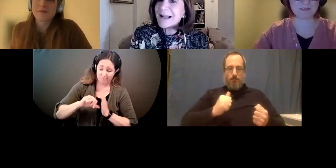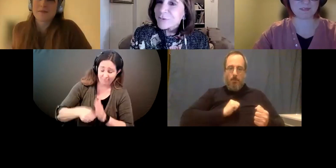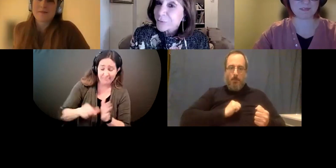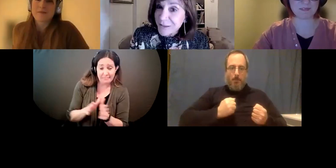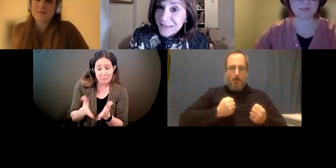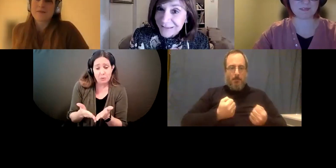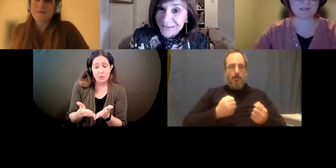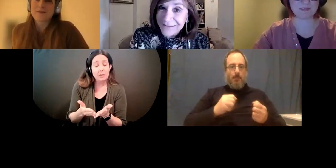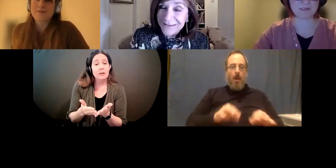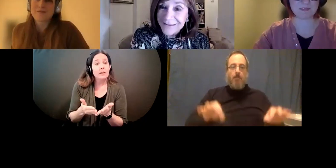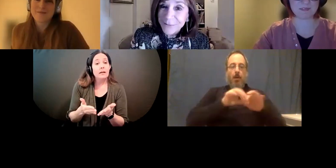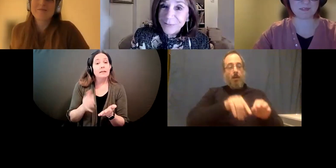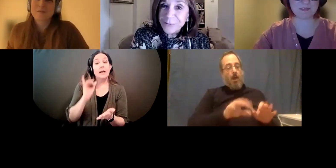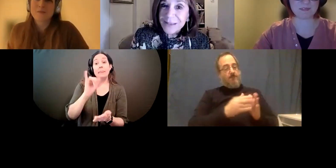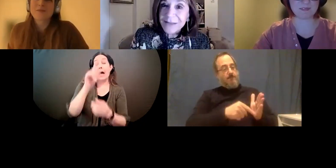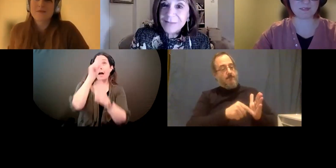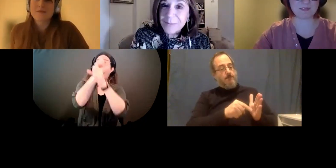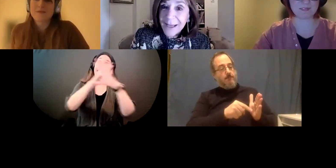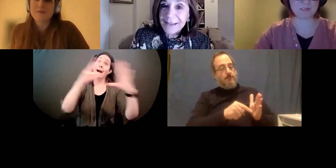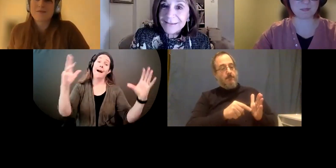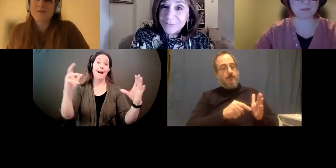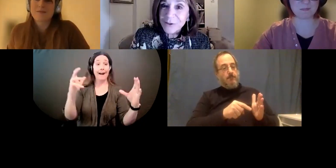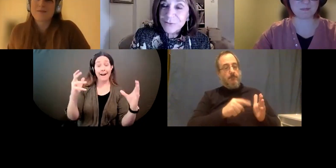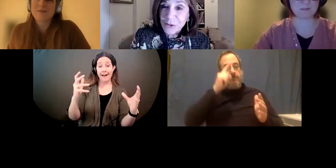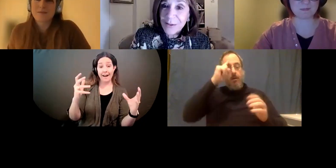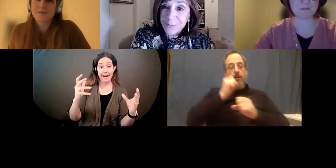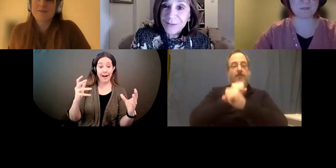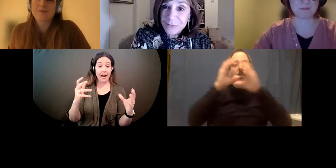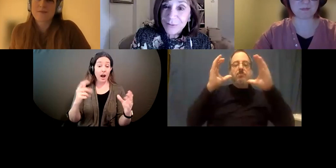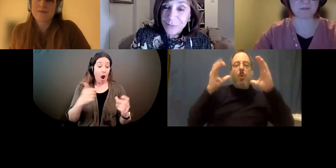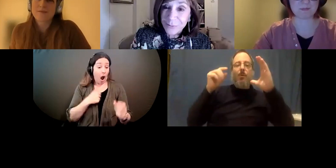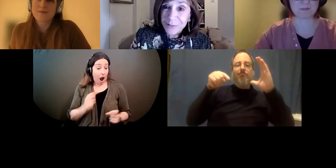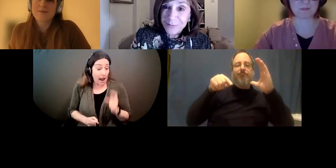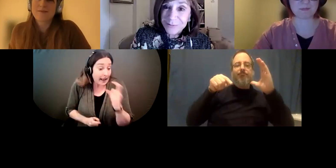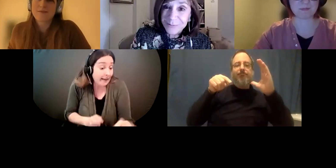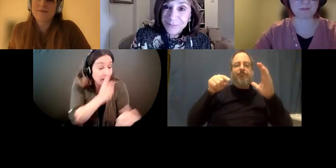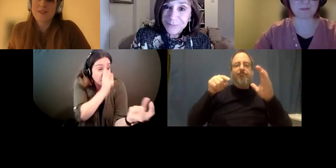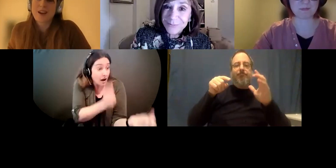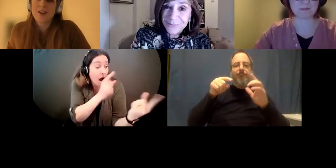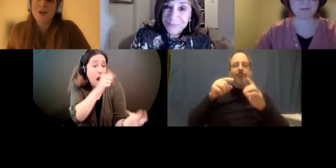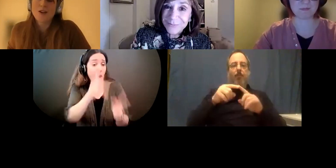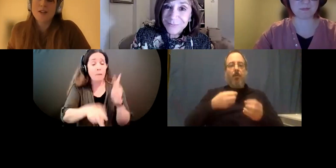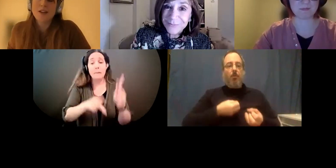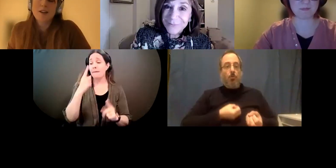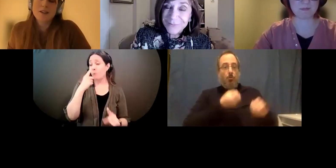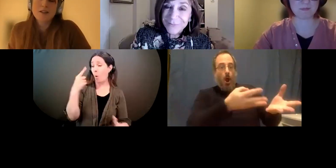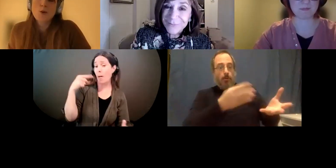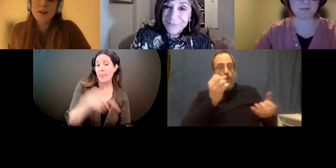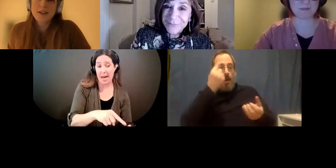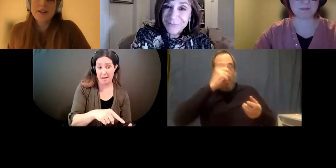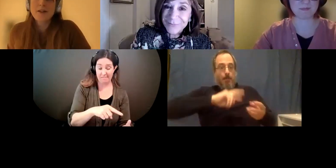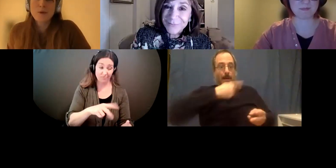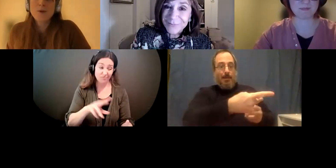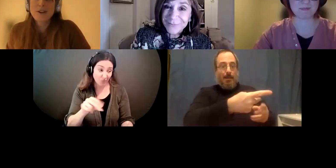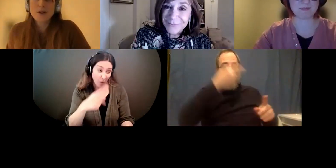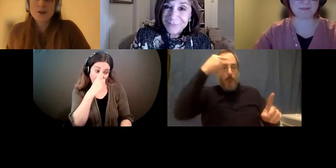not altruistic. You get a lot back when you show empathy toward other people. I know that it is quite